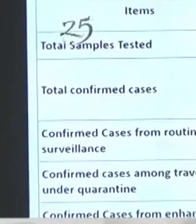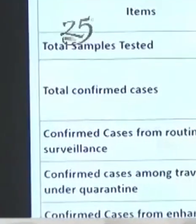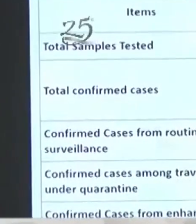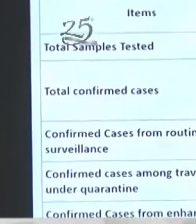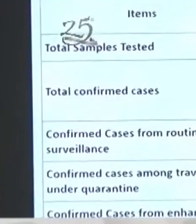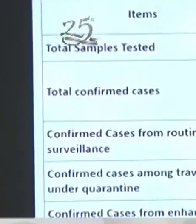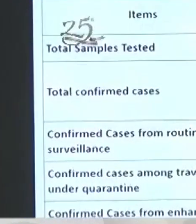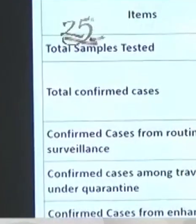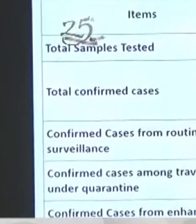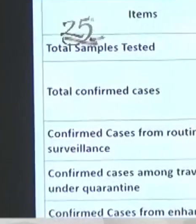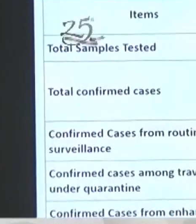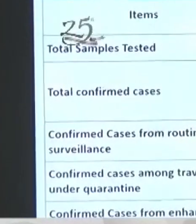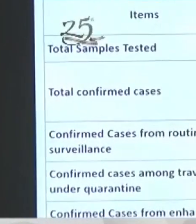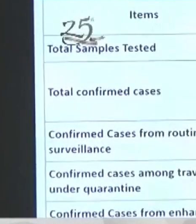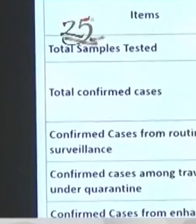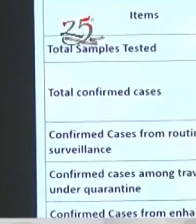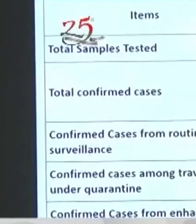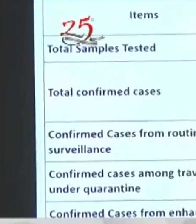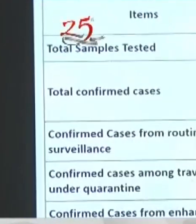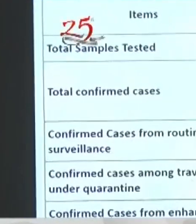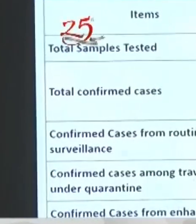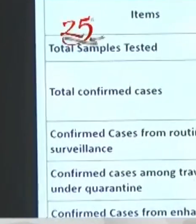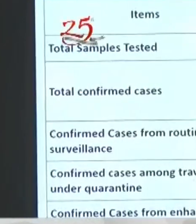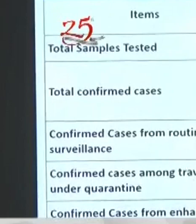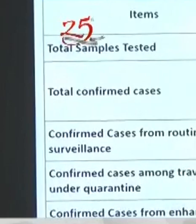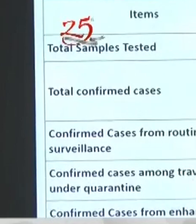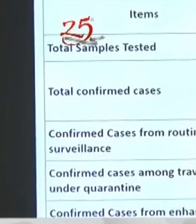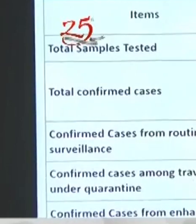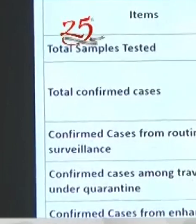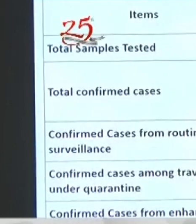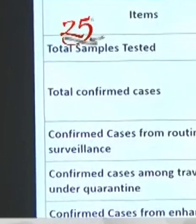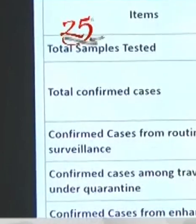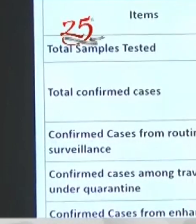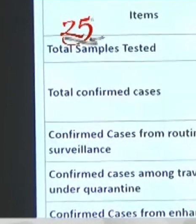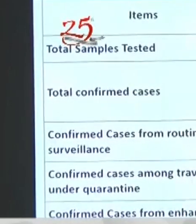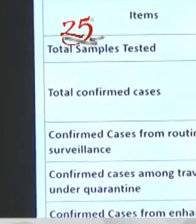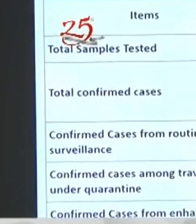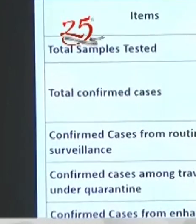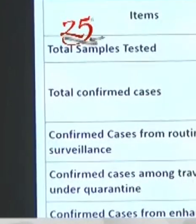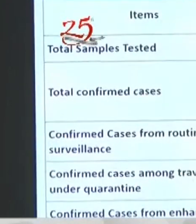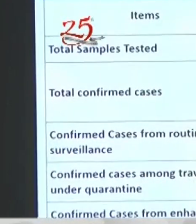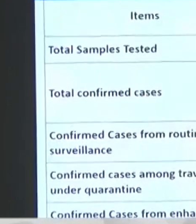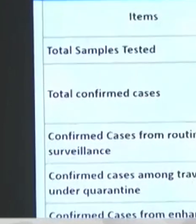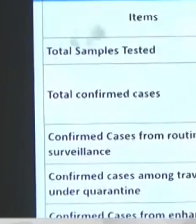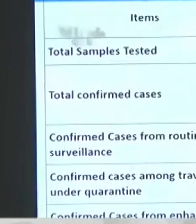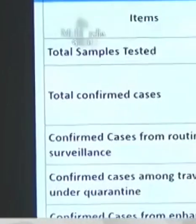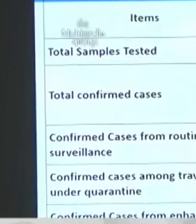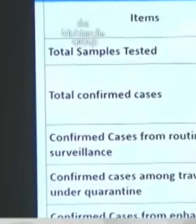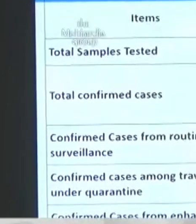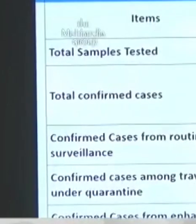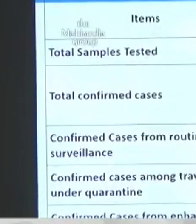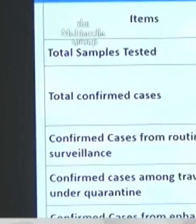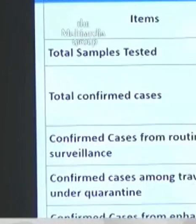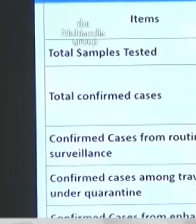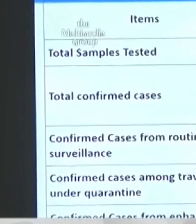it's not the case. The case count is 5,127. The case count refers to all persons who have ever